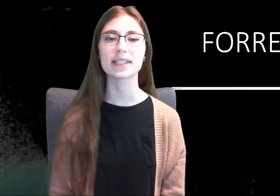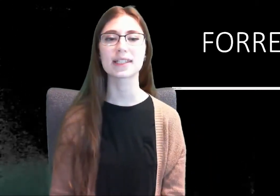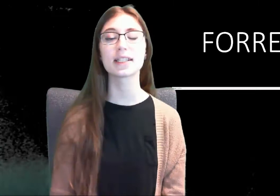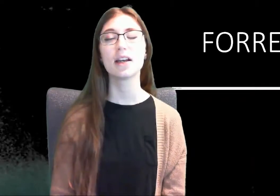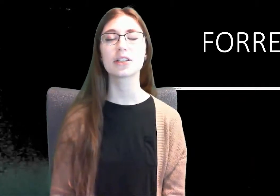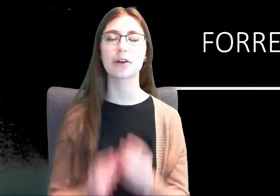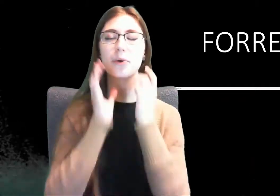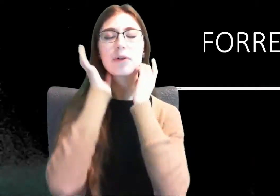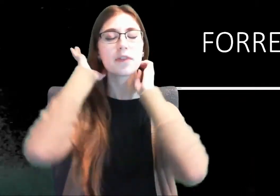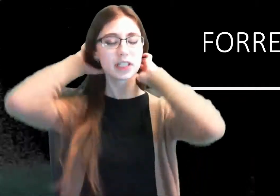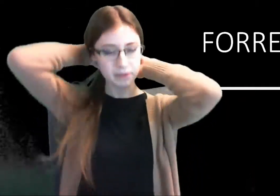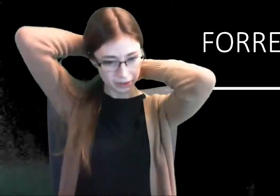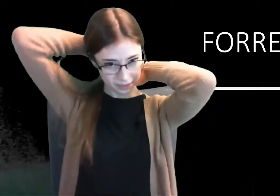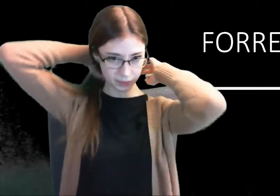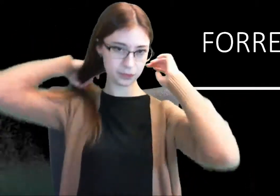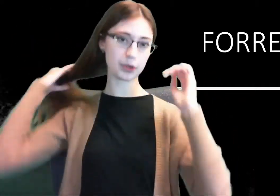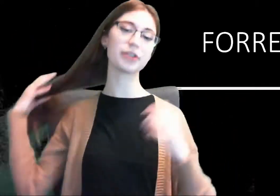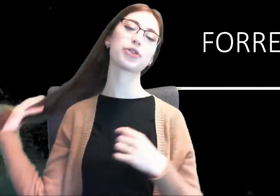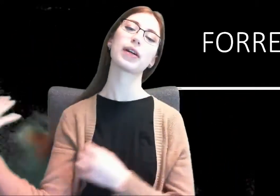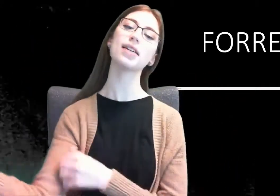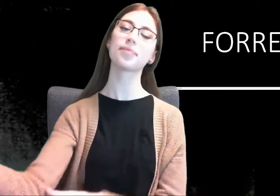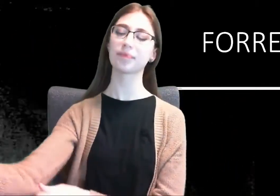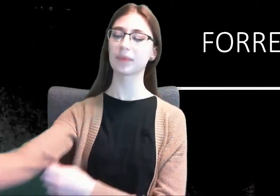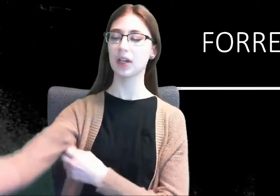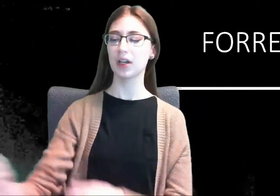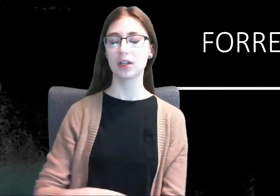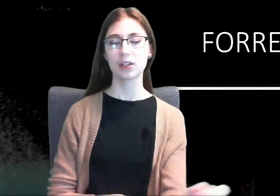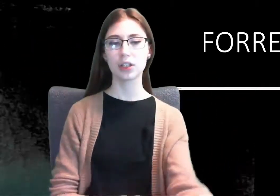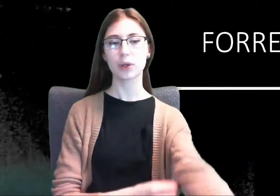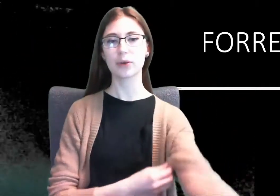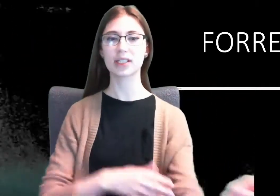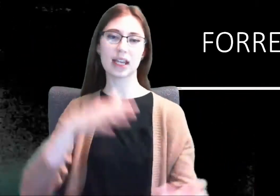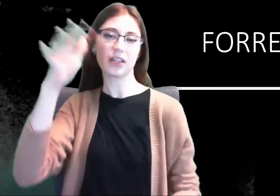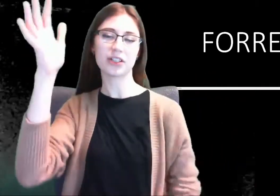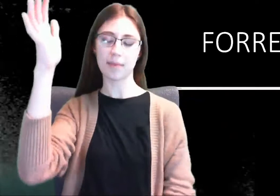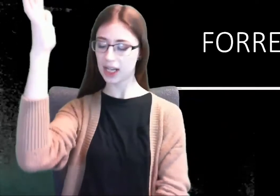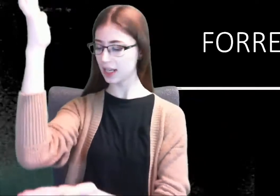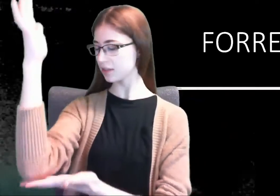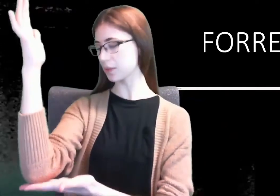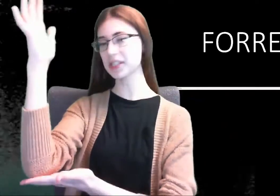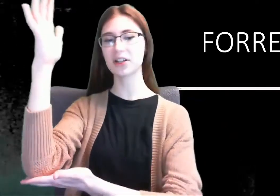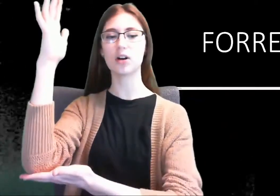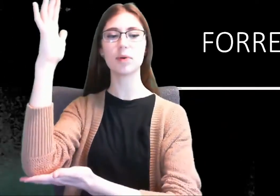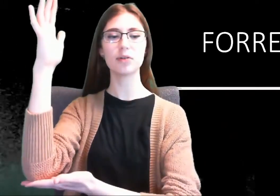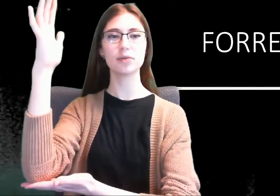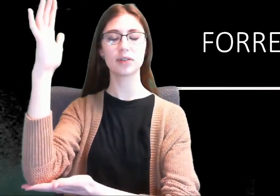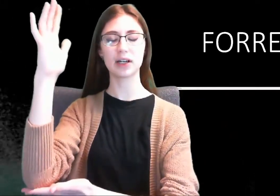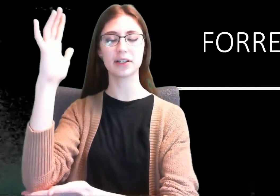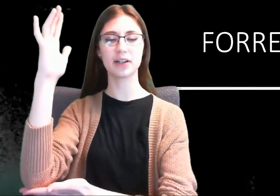Forest. So first of all, for tree, you are going to take your dominant hand, rest your elbow on your